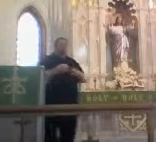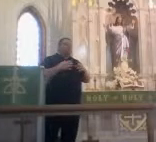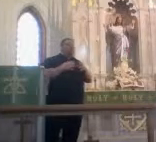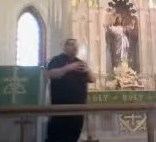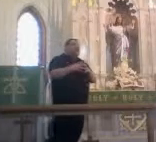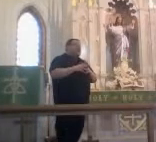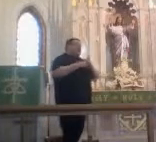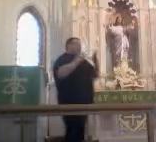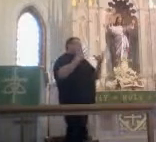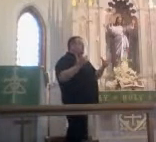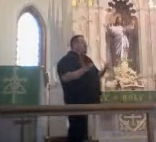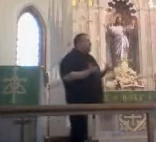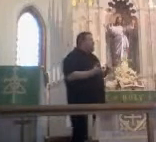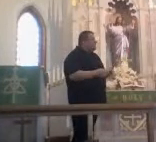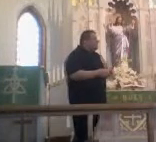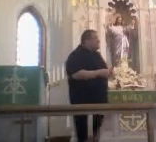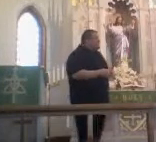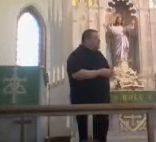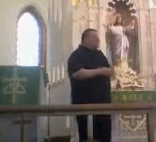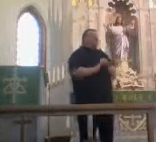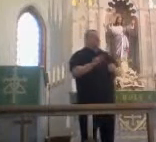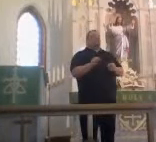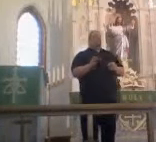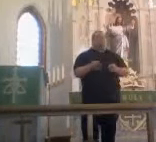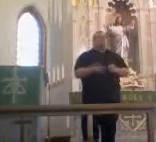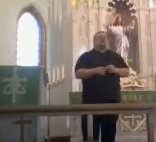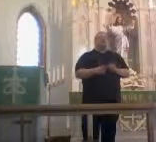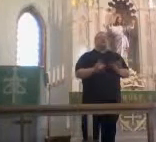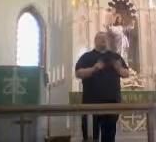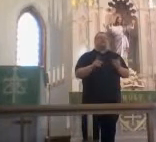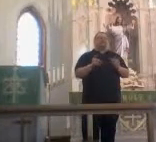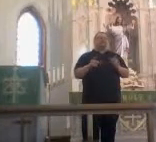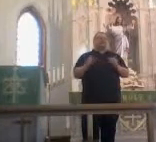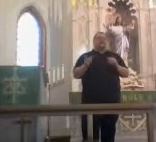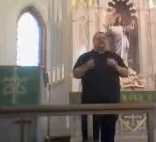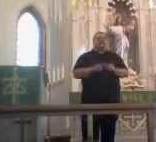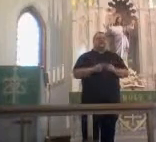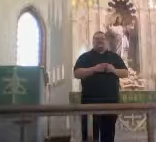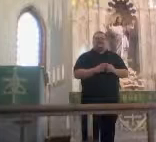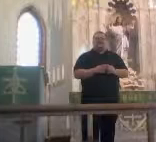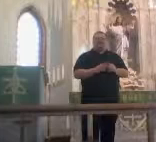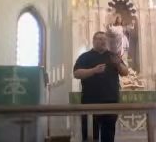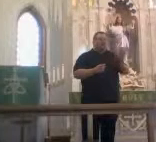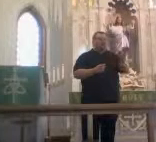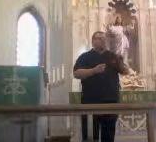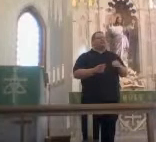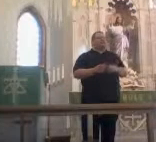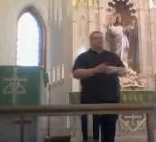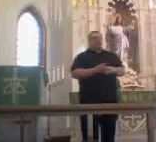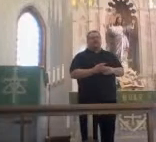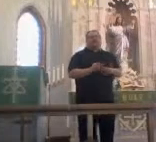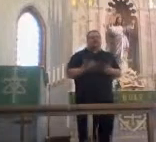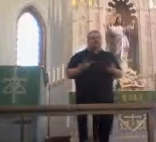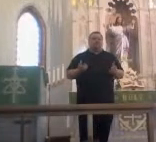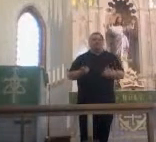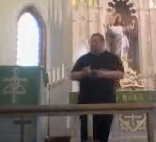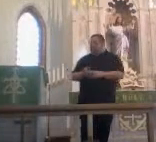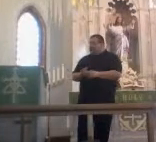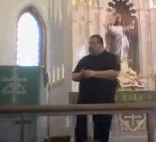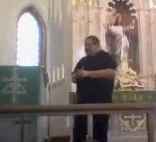word every day, we'll never experience a worst day ever scenario. I want to tell you that, but I can't. It's not true.